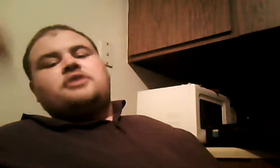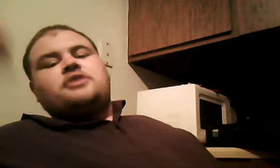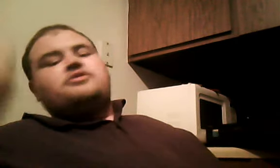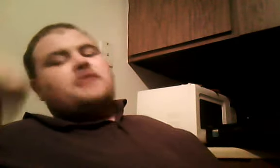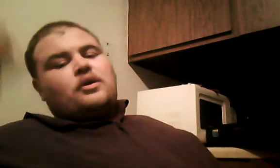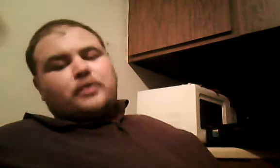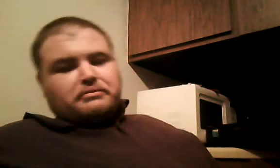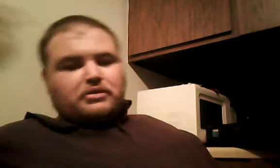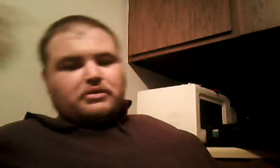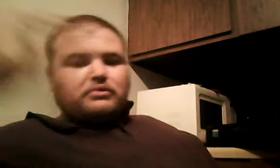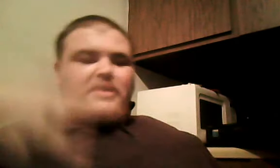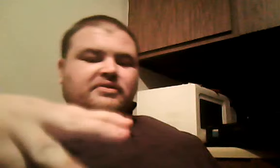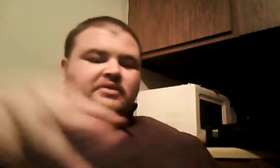Check out WeAreProWrestling.